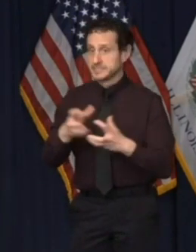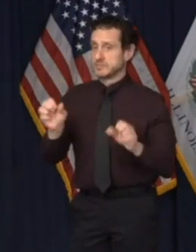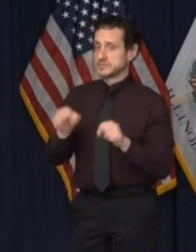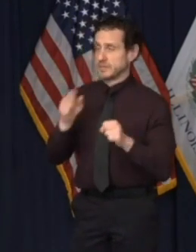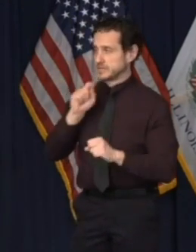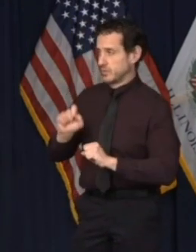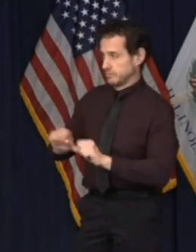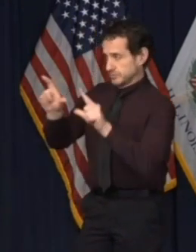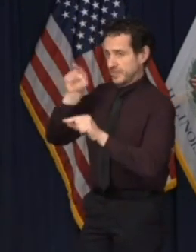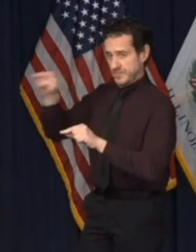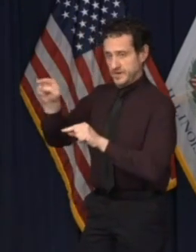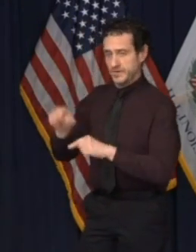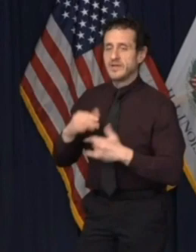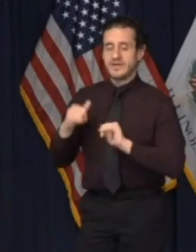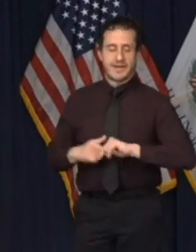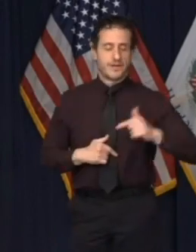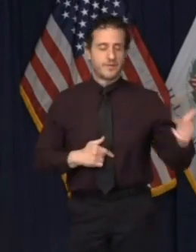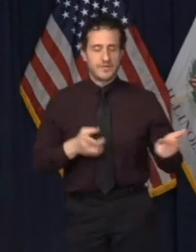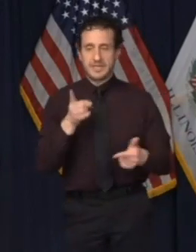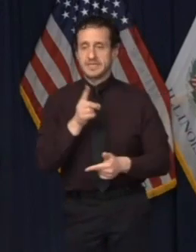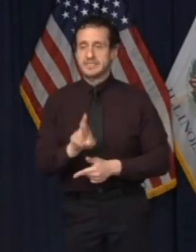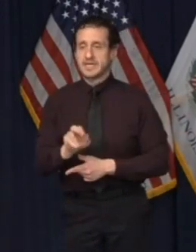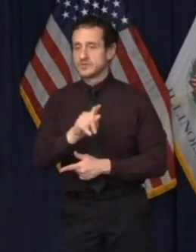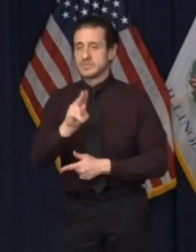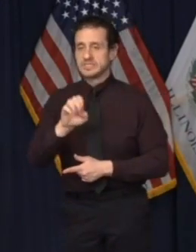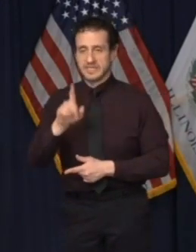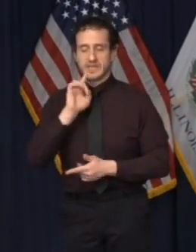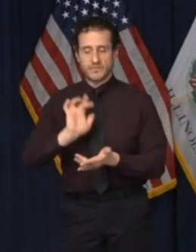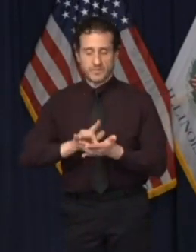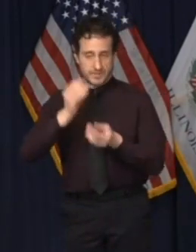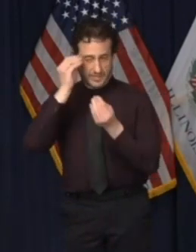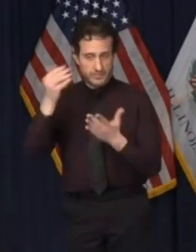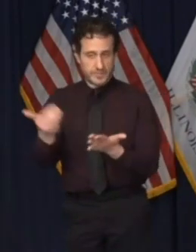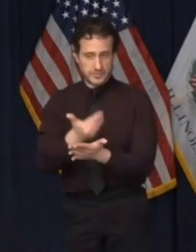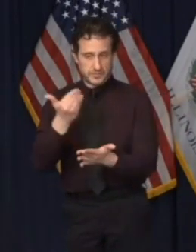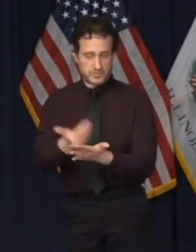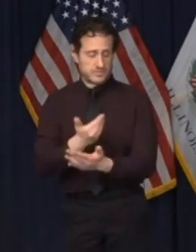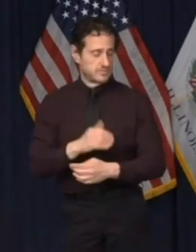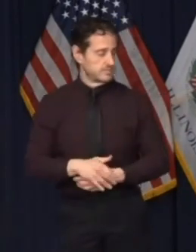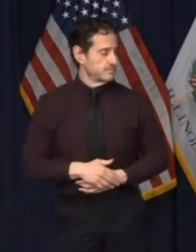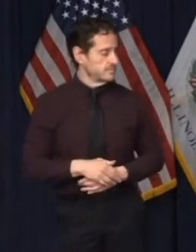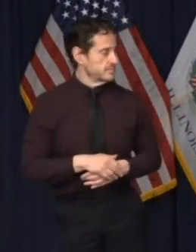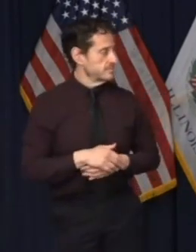turn it over to Dr. Ezike for today's medical update. Doctor.